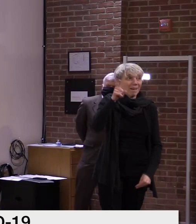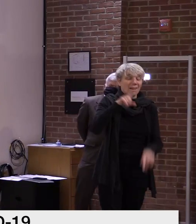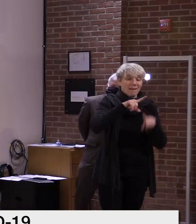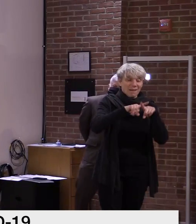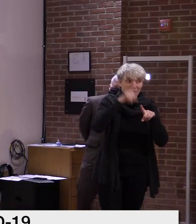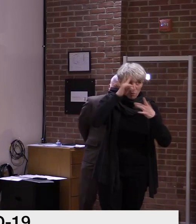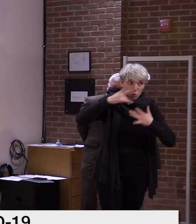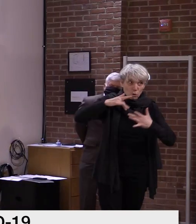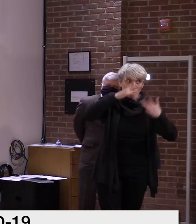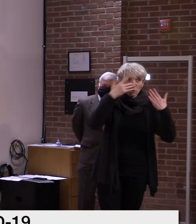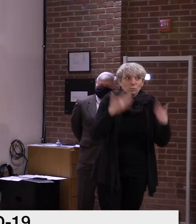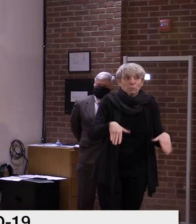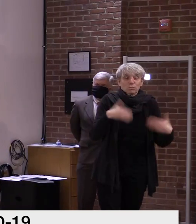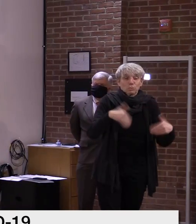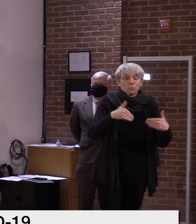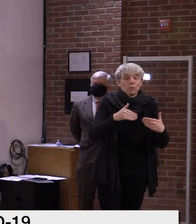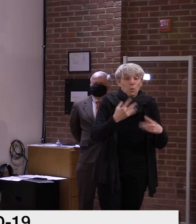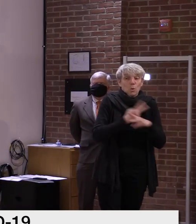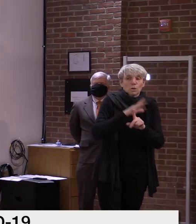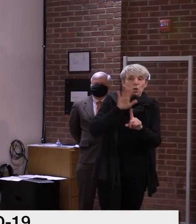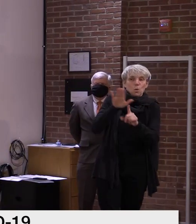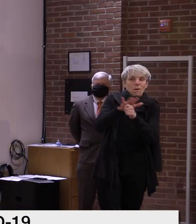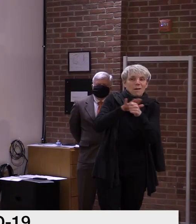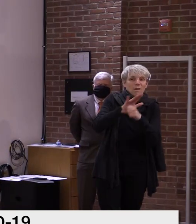particularly up in your region.